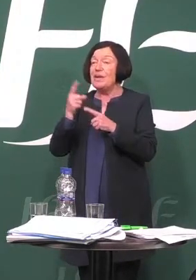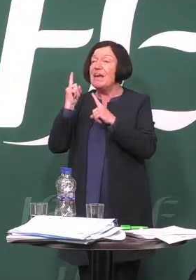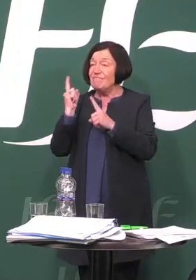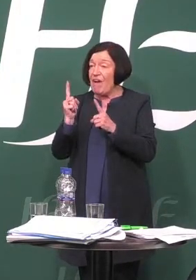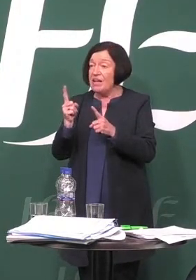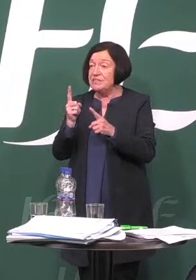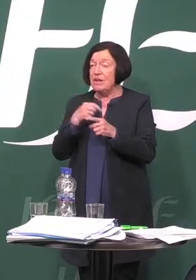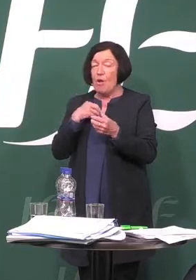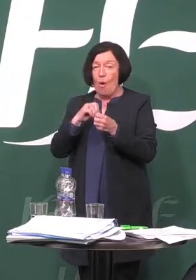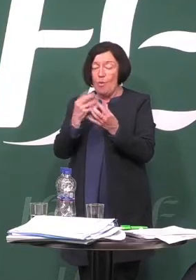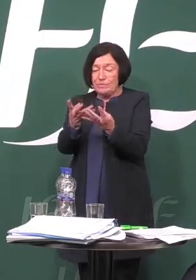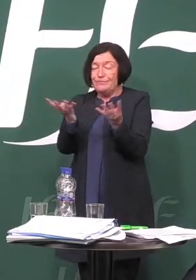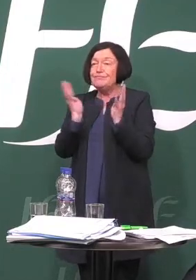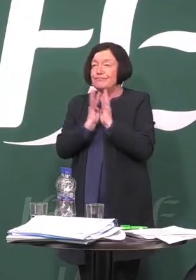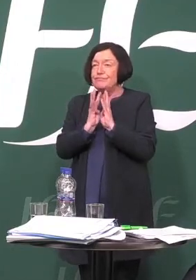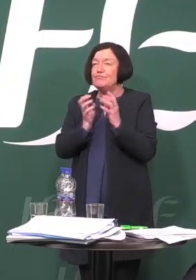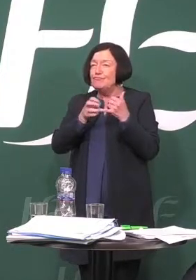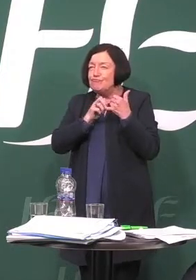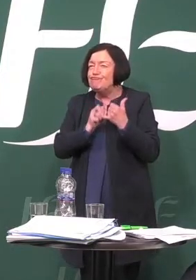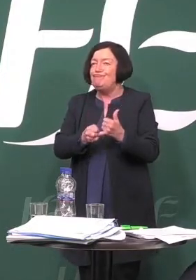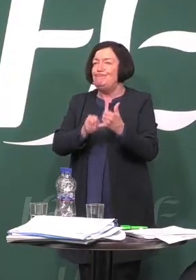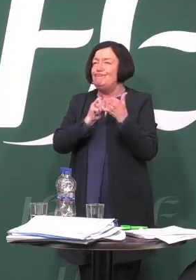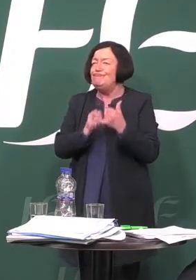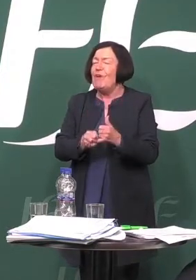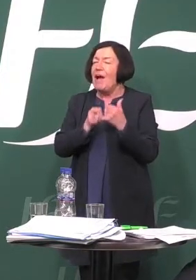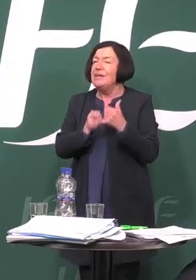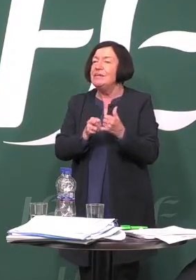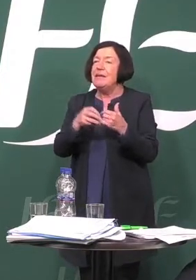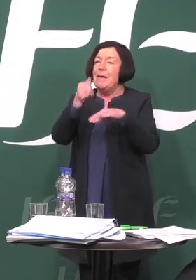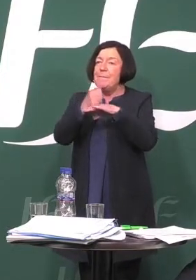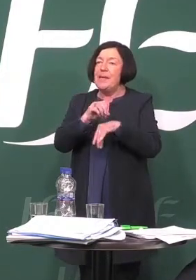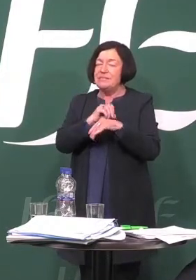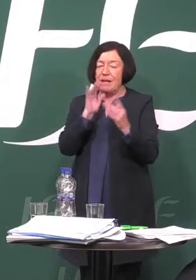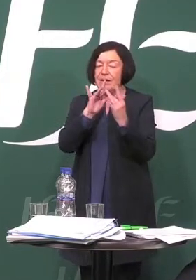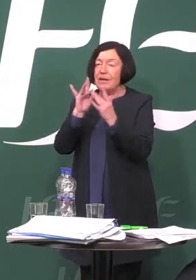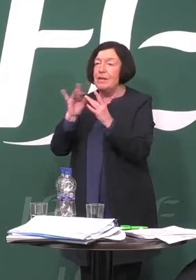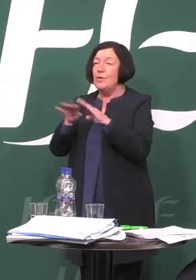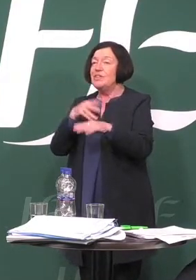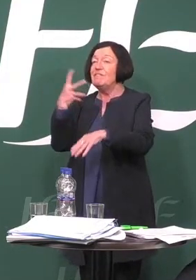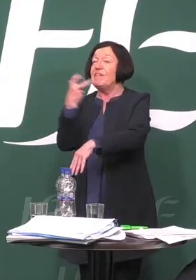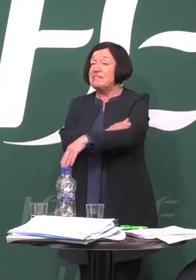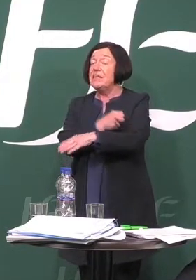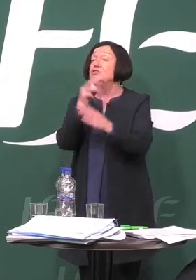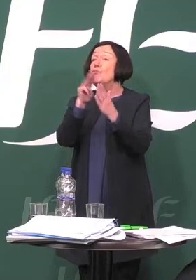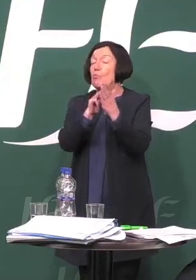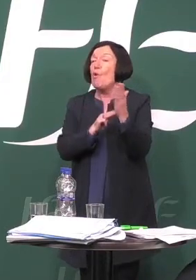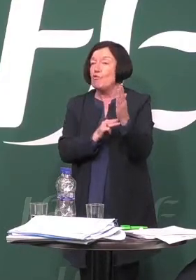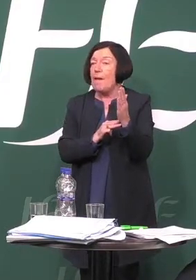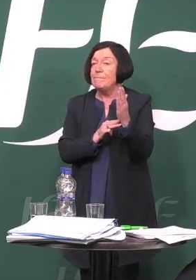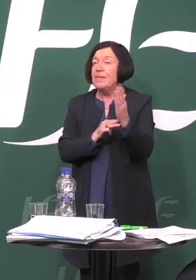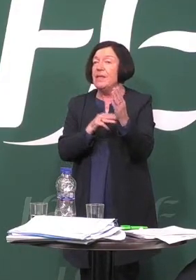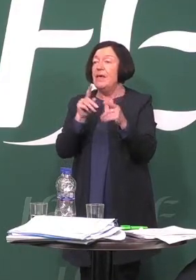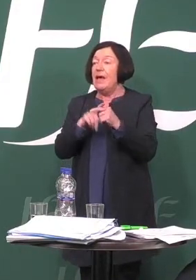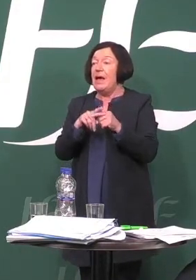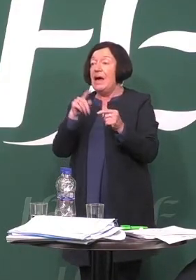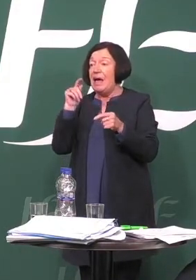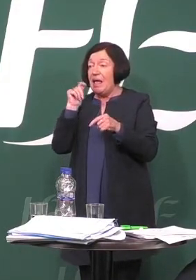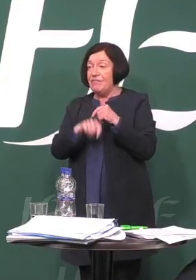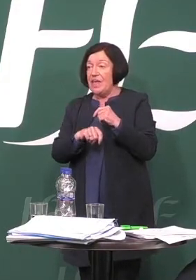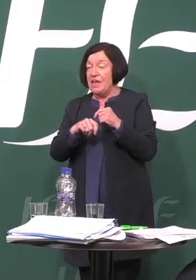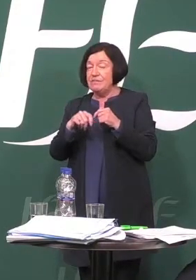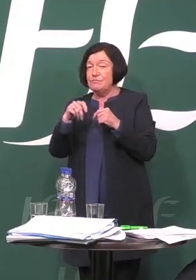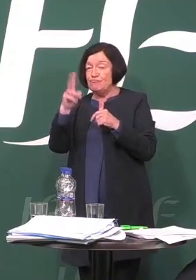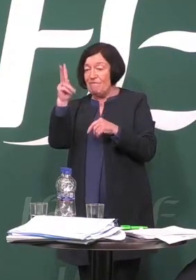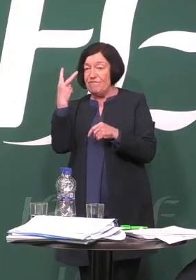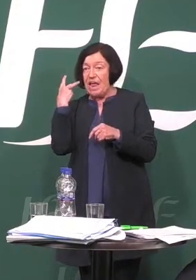collective efforts, based either on engaging with the vaccination programme and also protecting ourselves and others through the